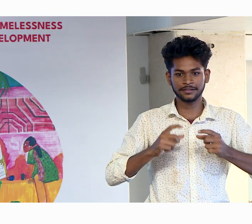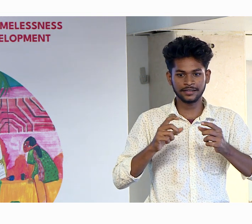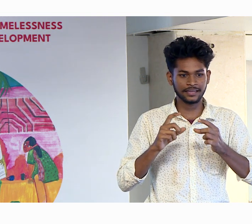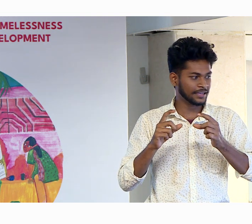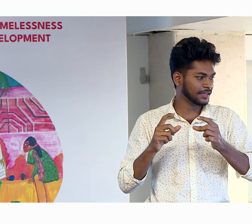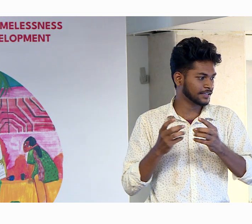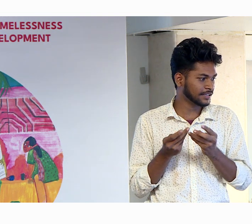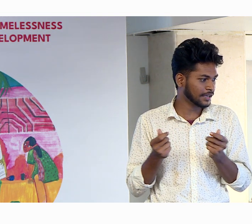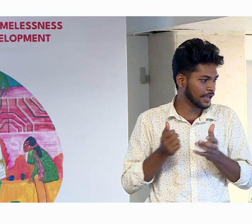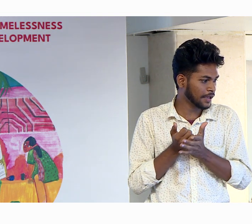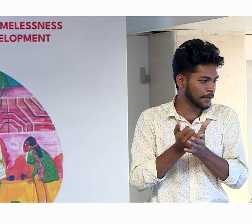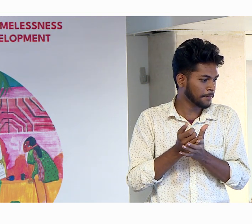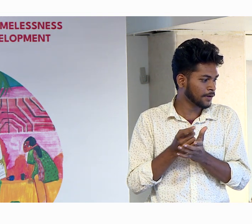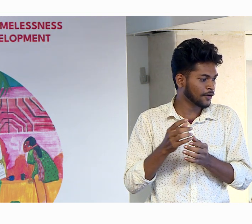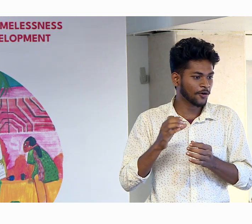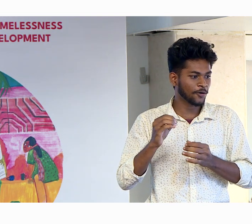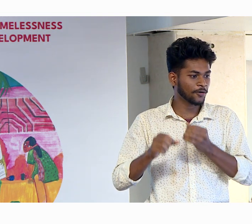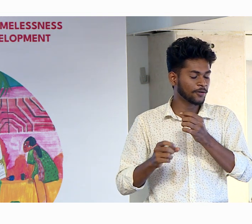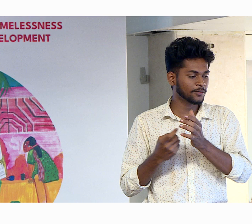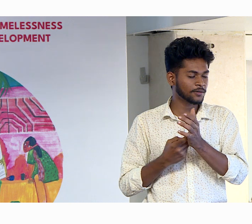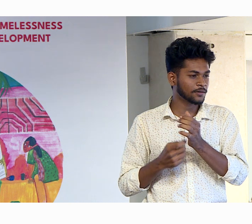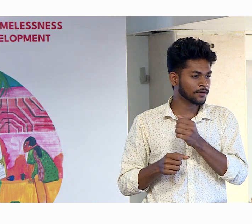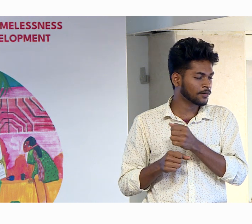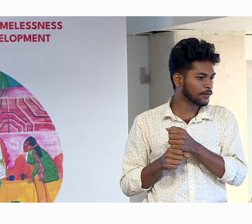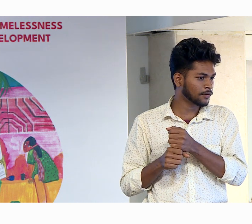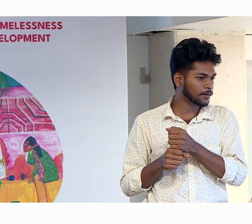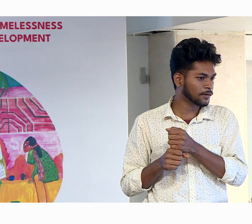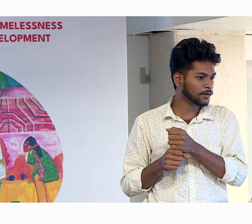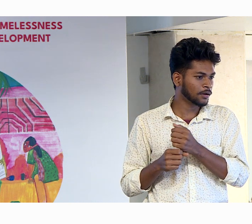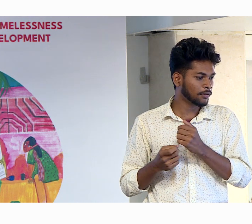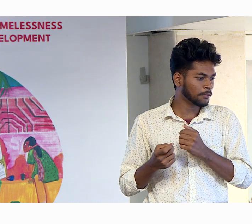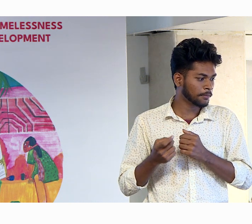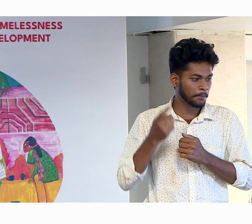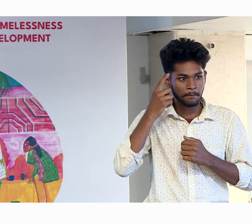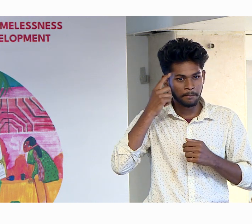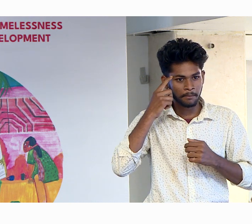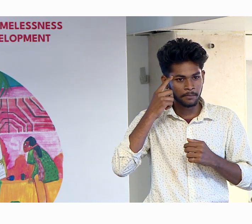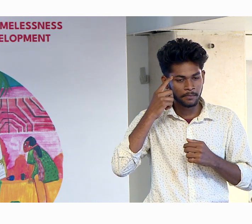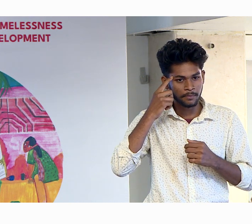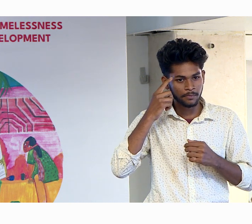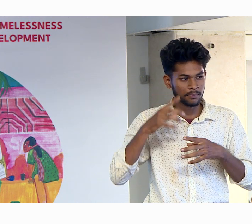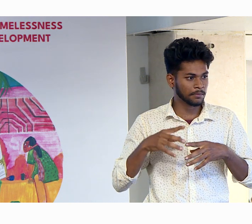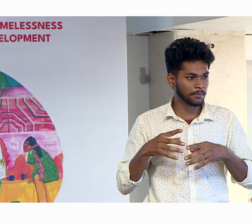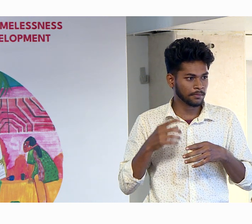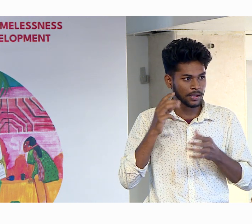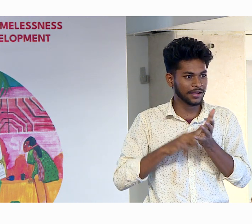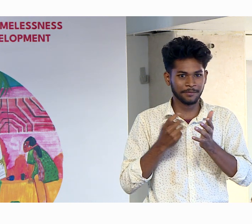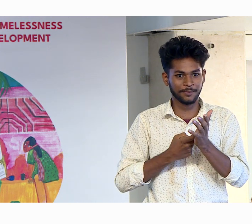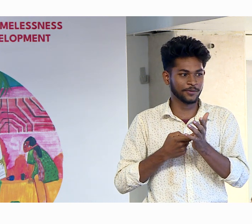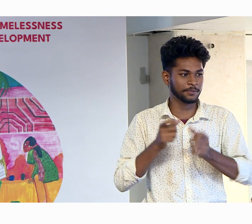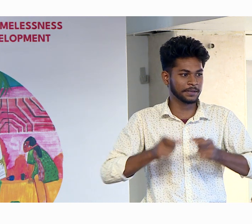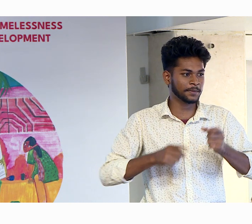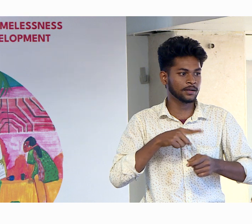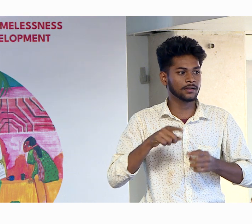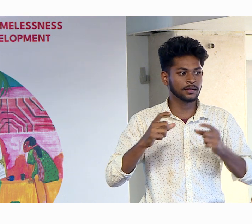sorts of different parts of the organizations of the area, including patients and carers. Well, actually, in this case, not the clients themselves, but